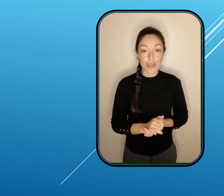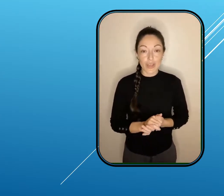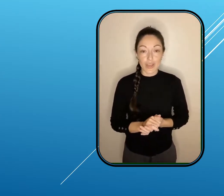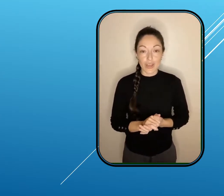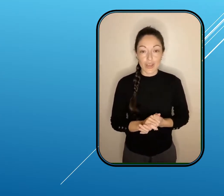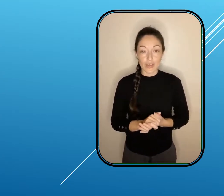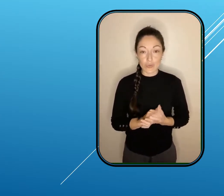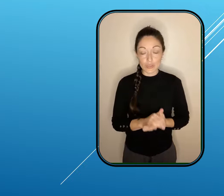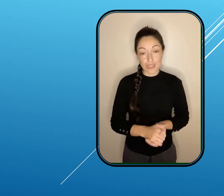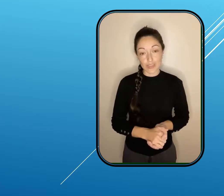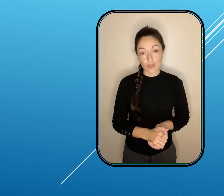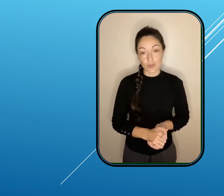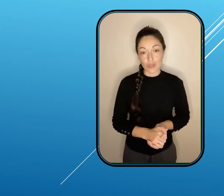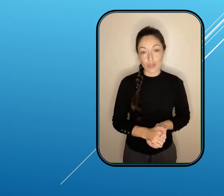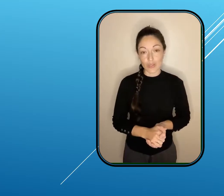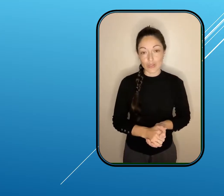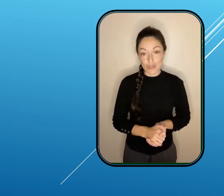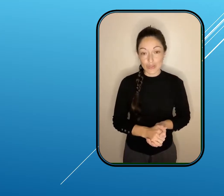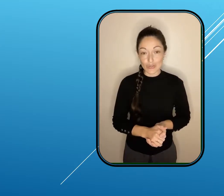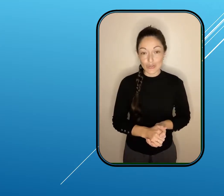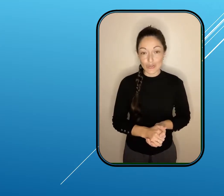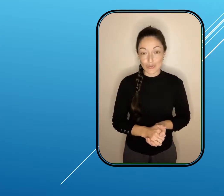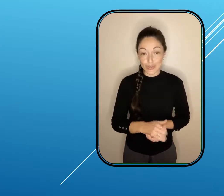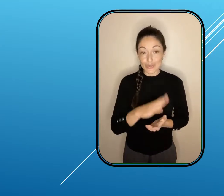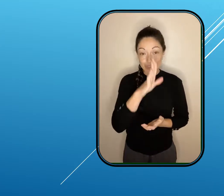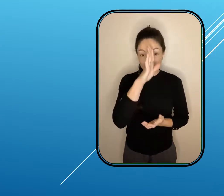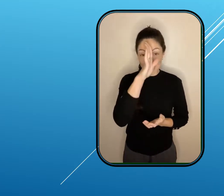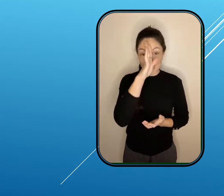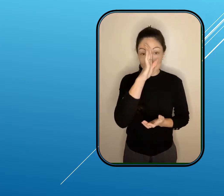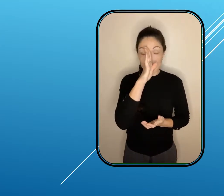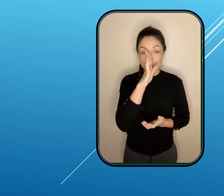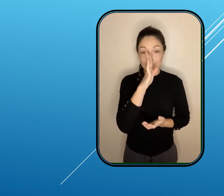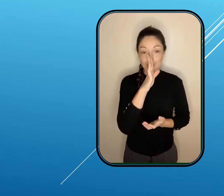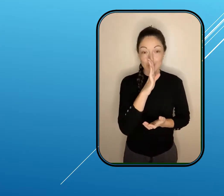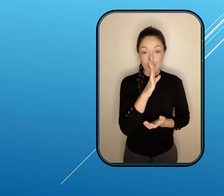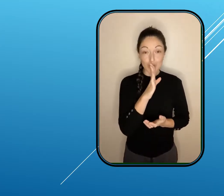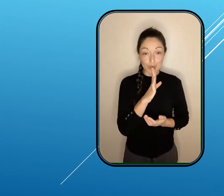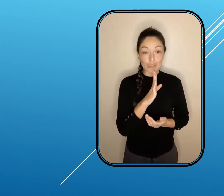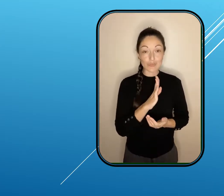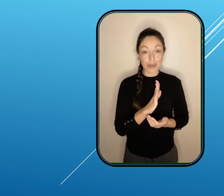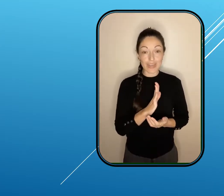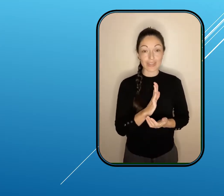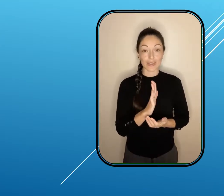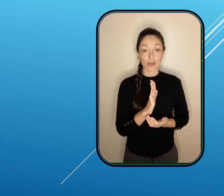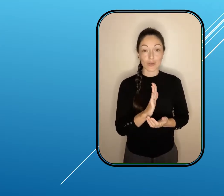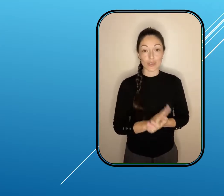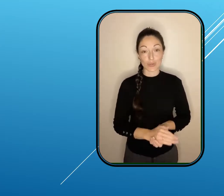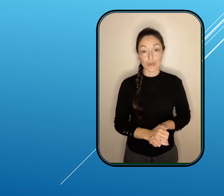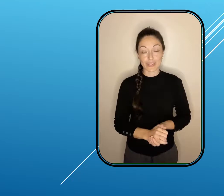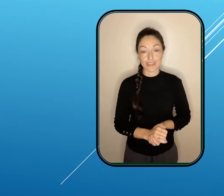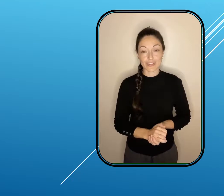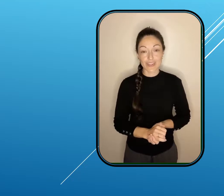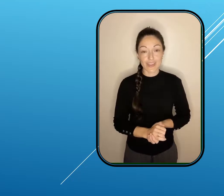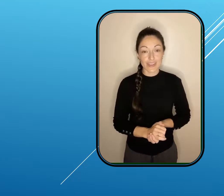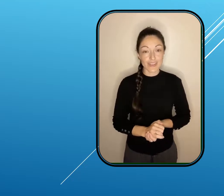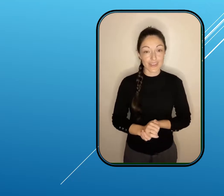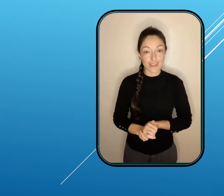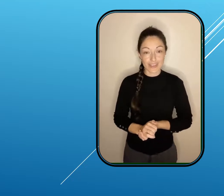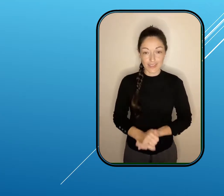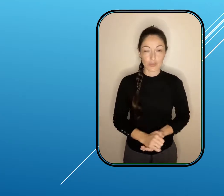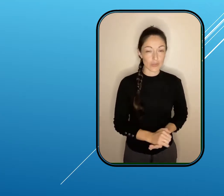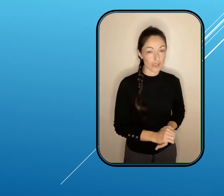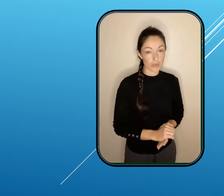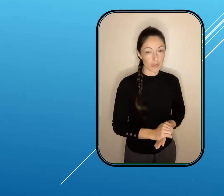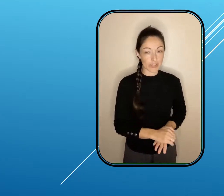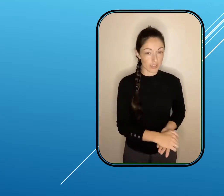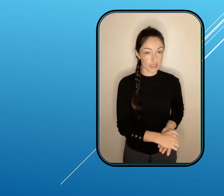them. If you're telling them that you feel sad, but you're smiling the whole way through it, then that's